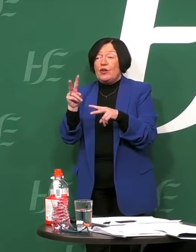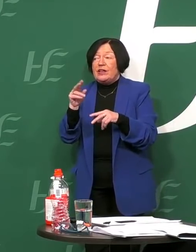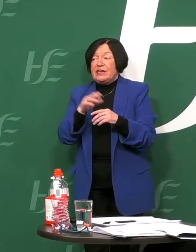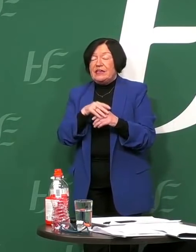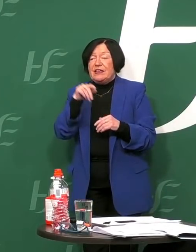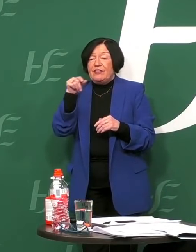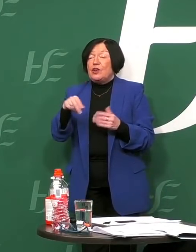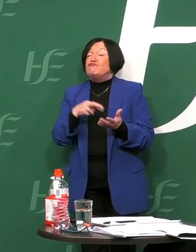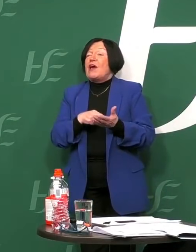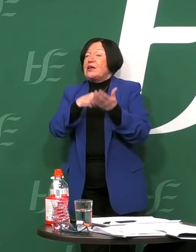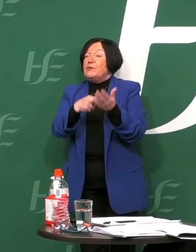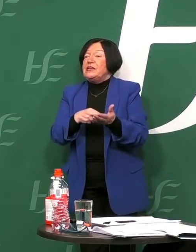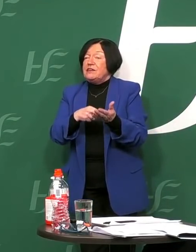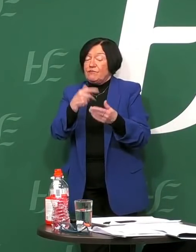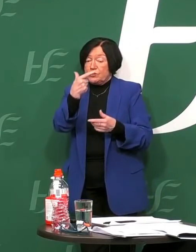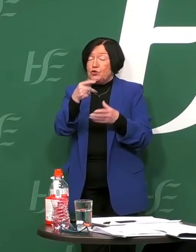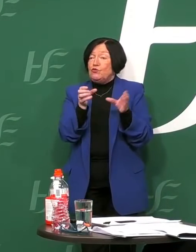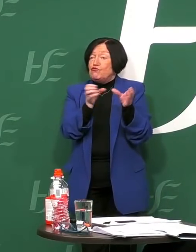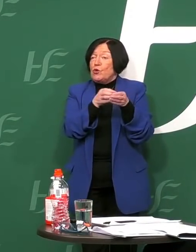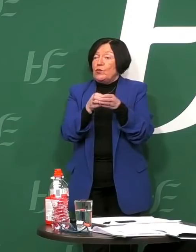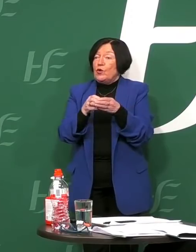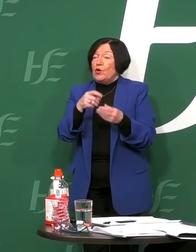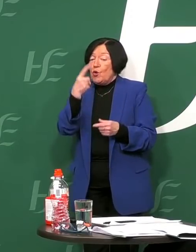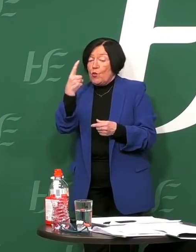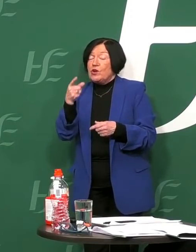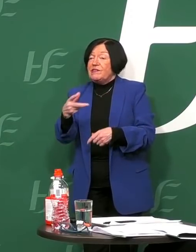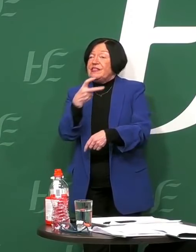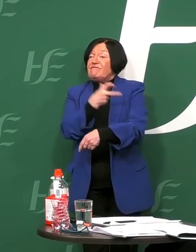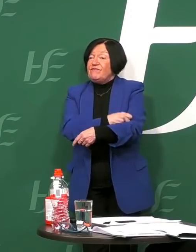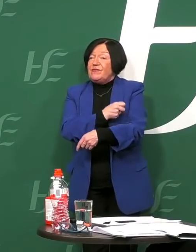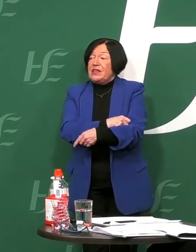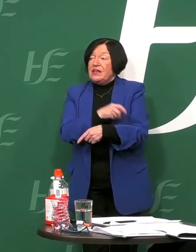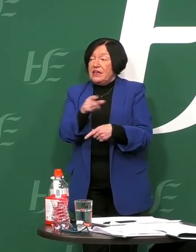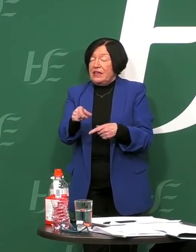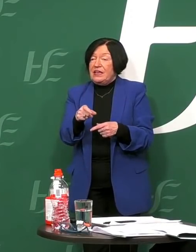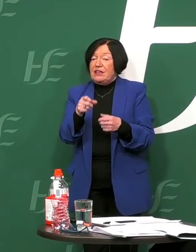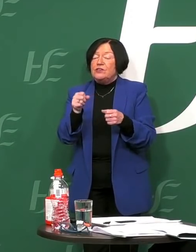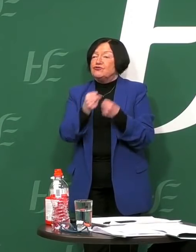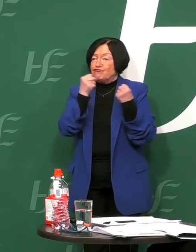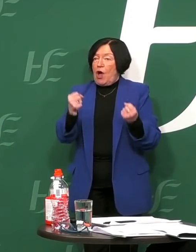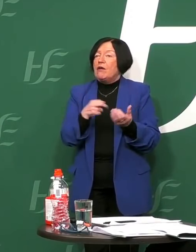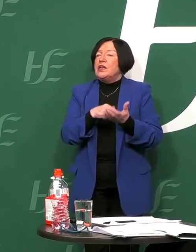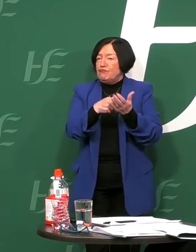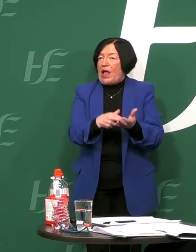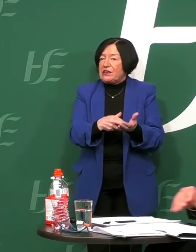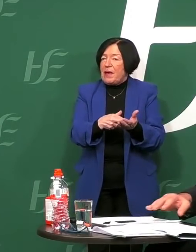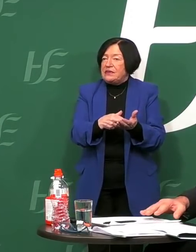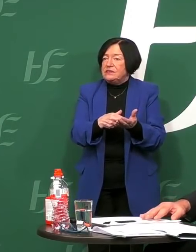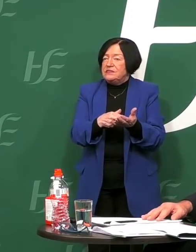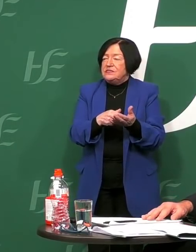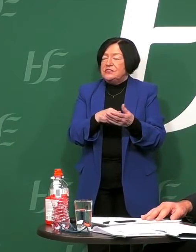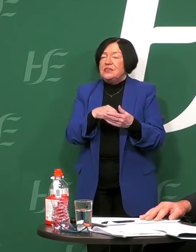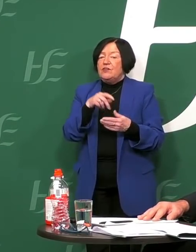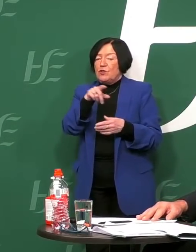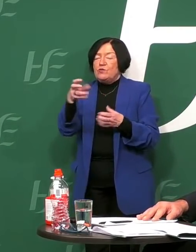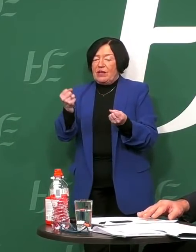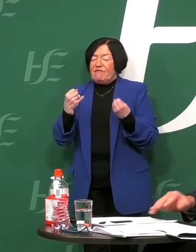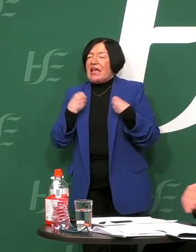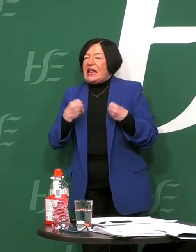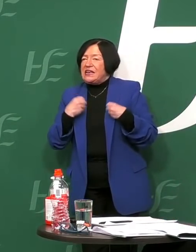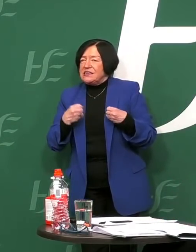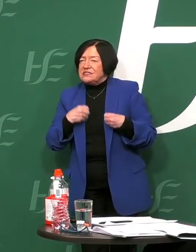and the recommendations, there are two groups. One for whom the vaccine is strongly recommended, and that is to say those with underlying conditions,